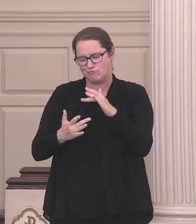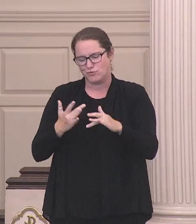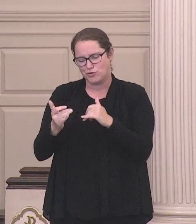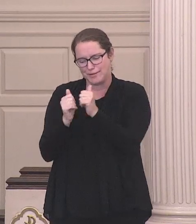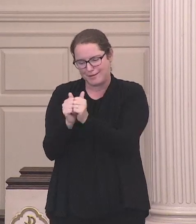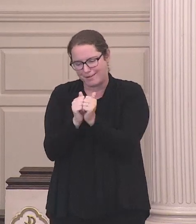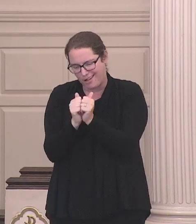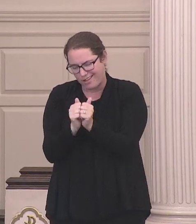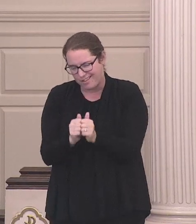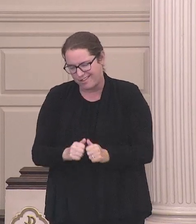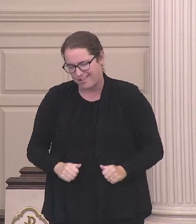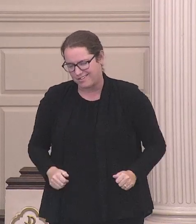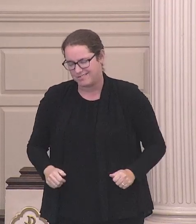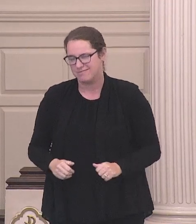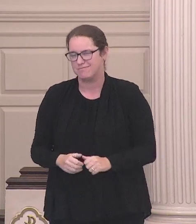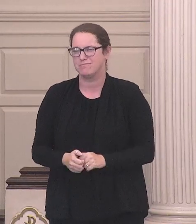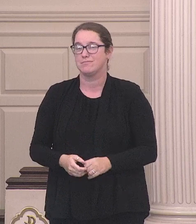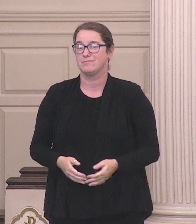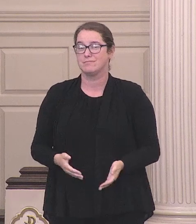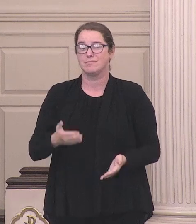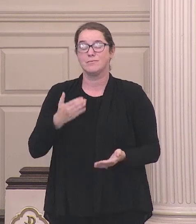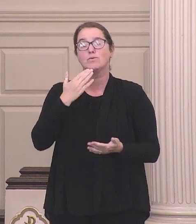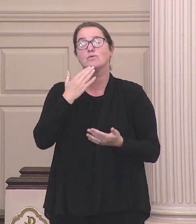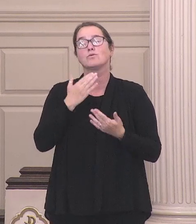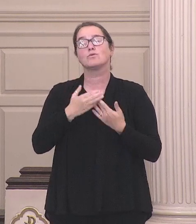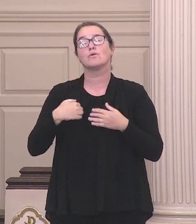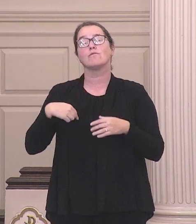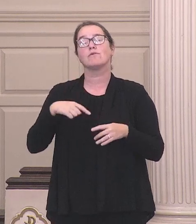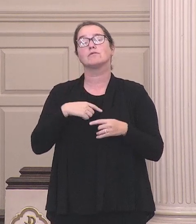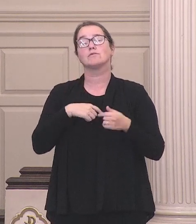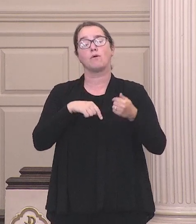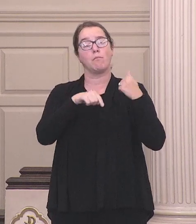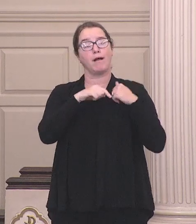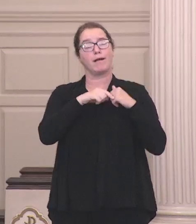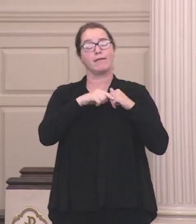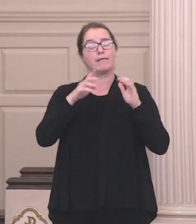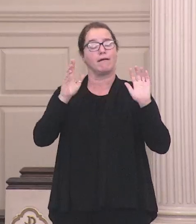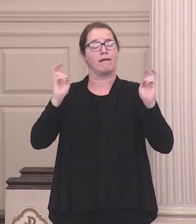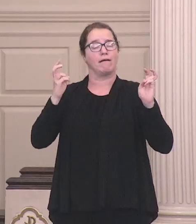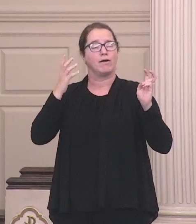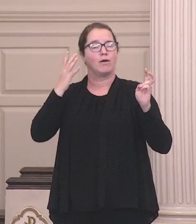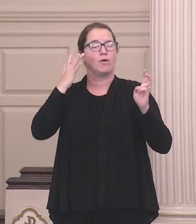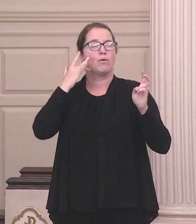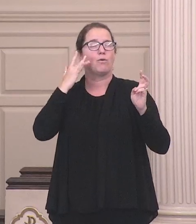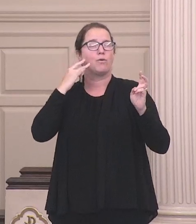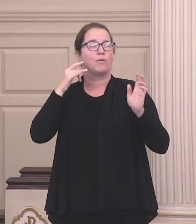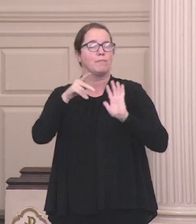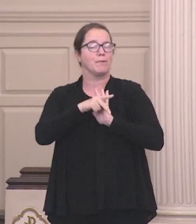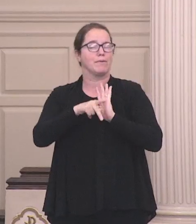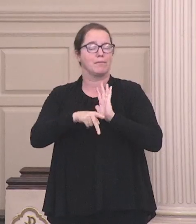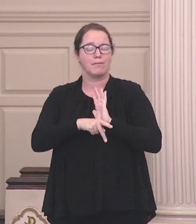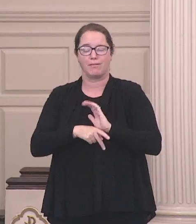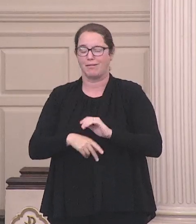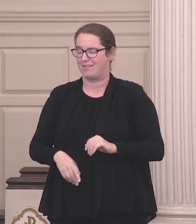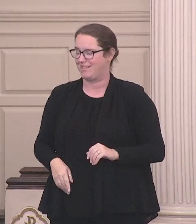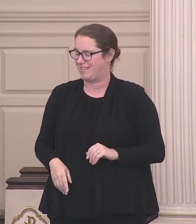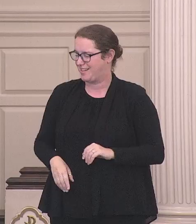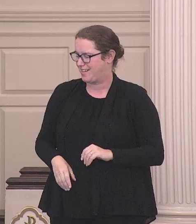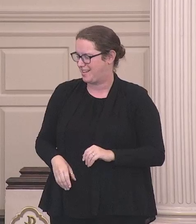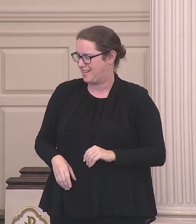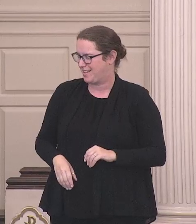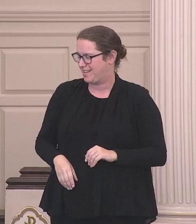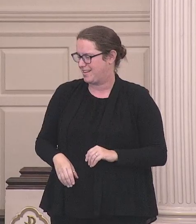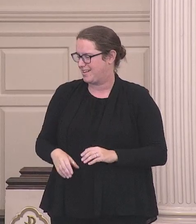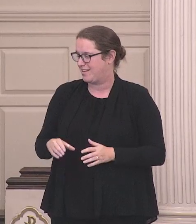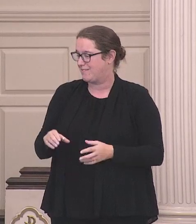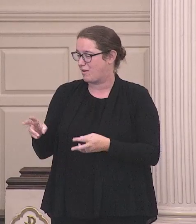revisit the golden principle. When you read Matthew chapter 7, verse 12, tells us, and maybe it